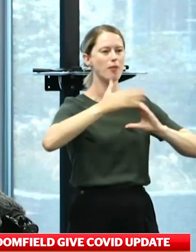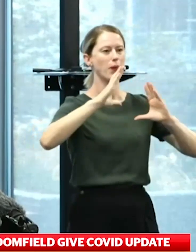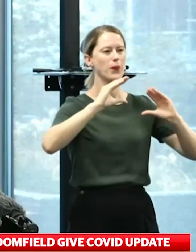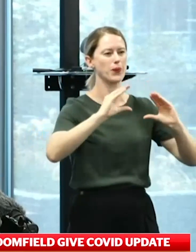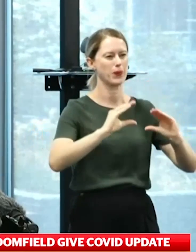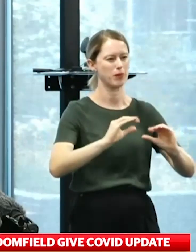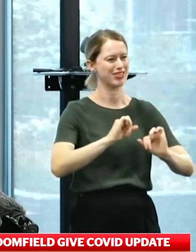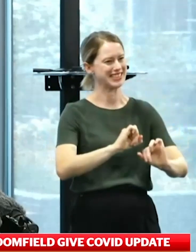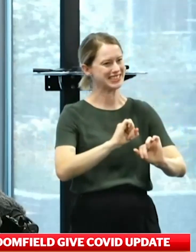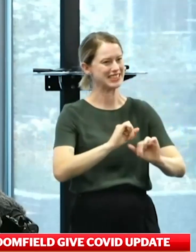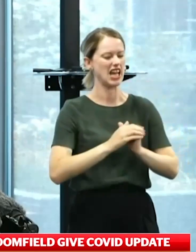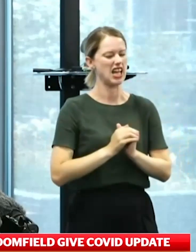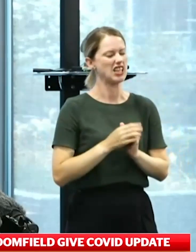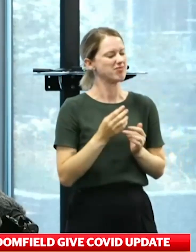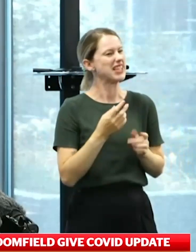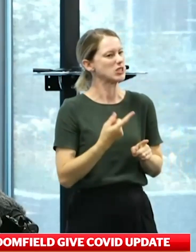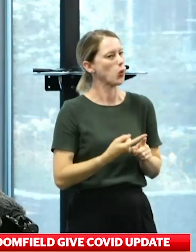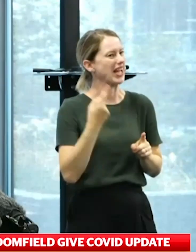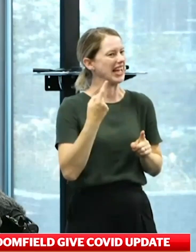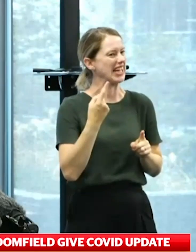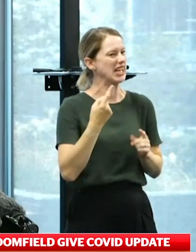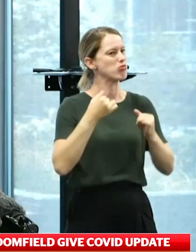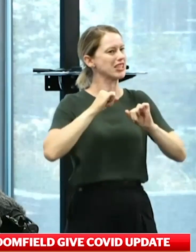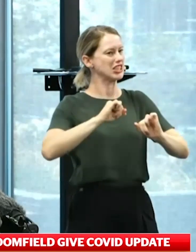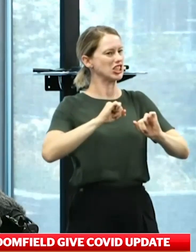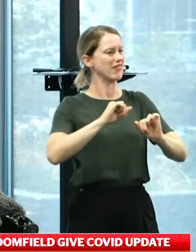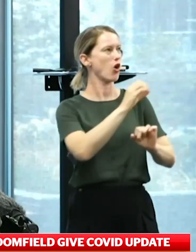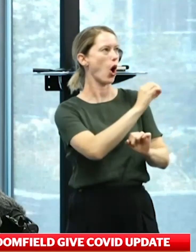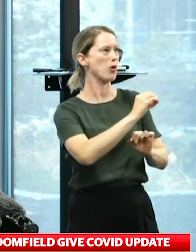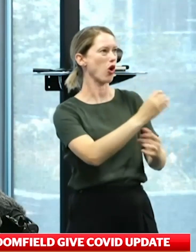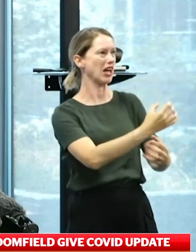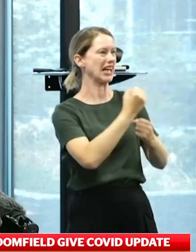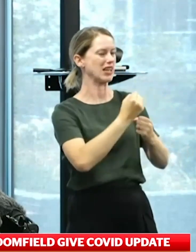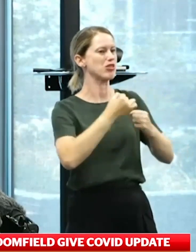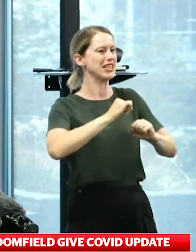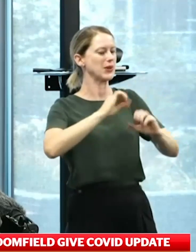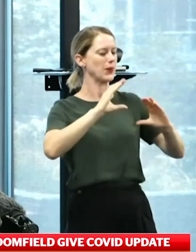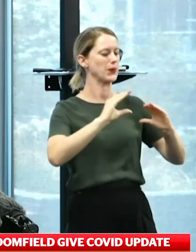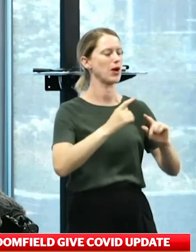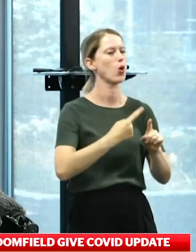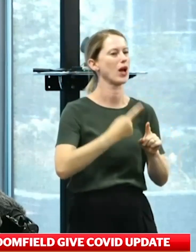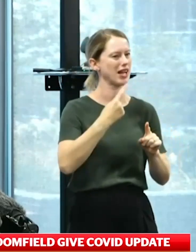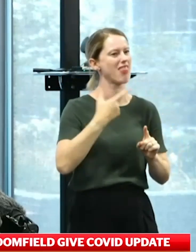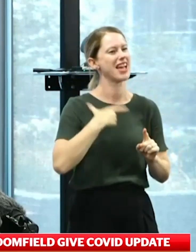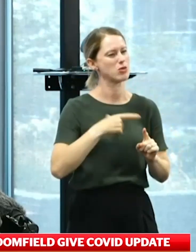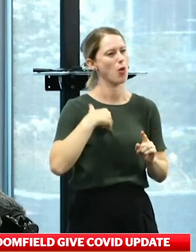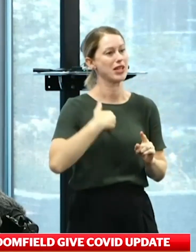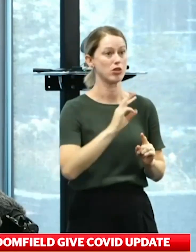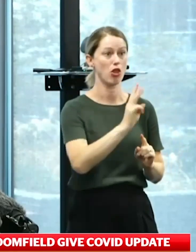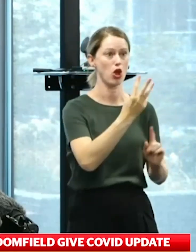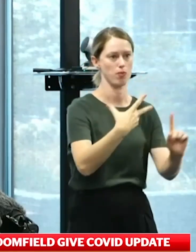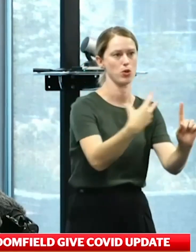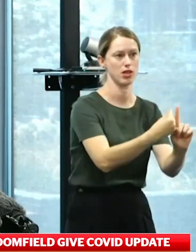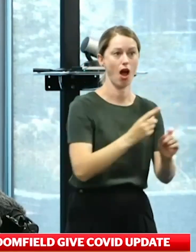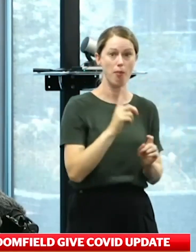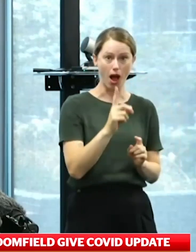emerging science relatively quickly for protection against the Omicron variant. hence the need for boosters. The good news is